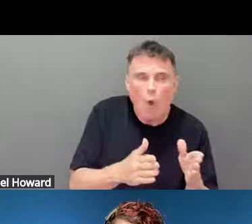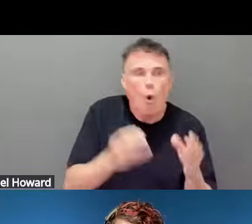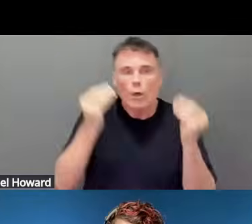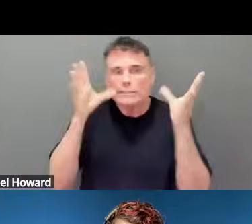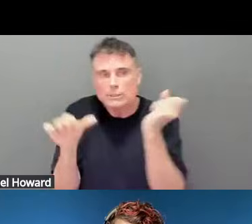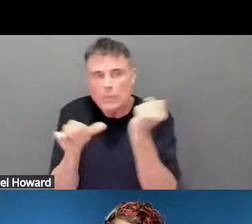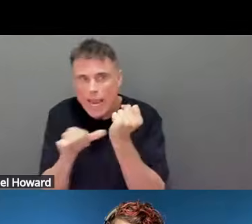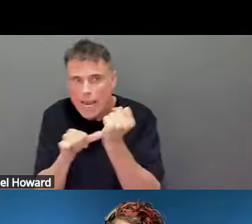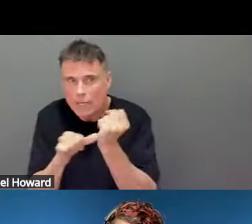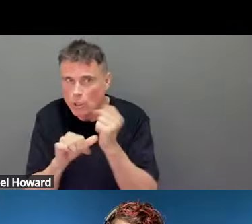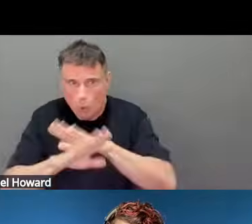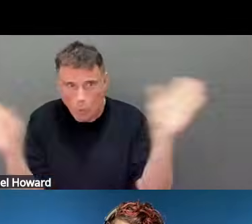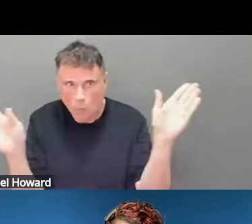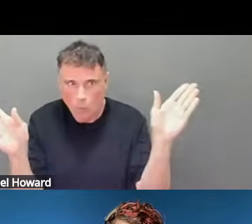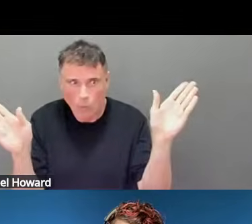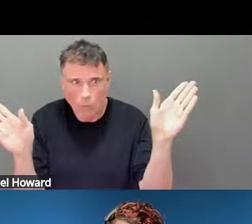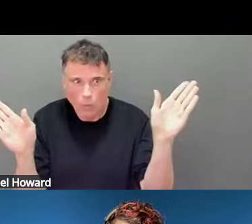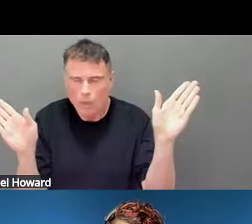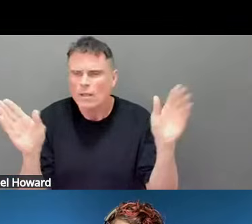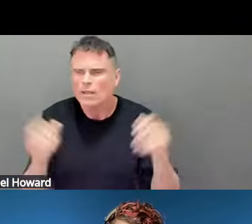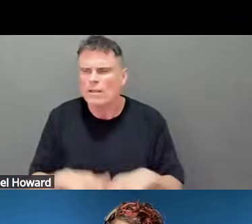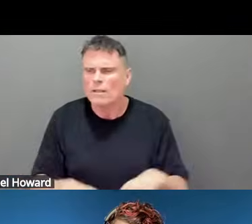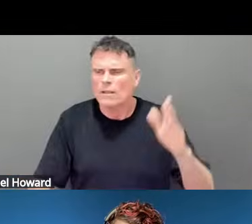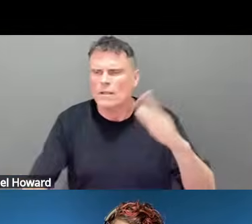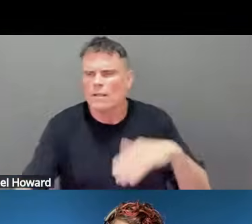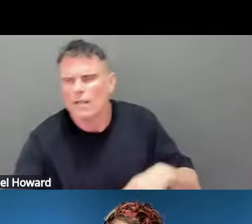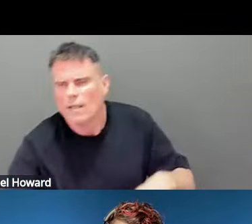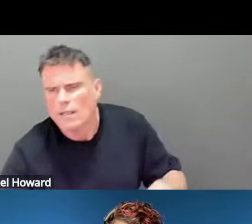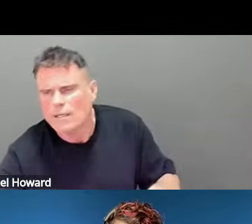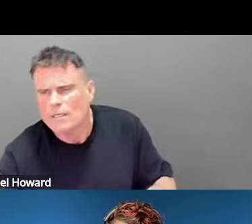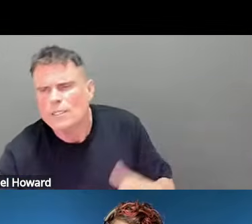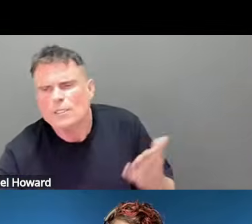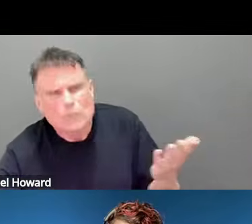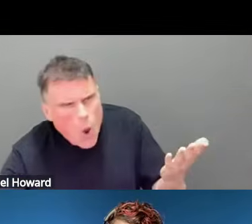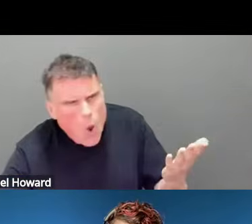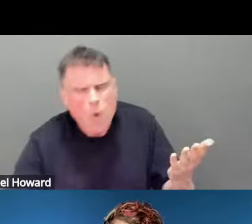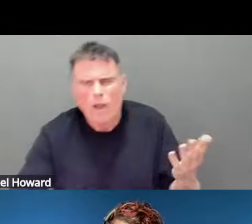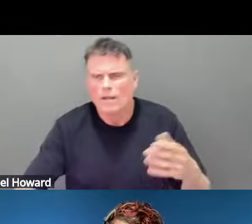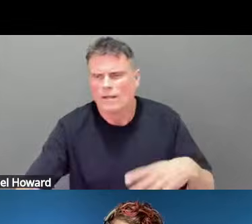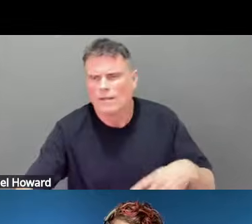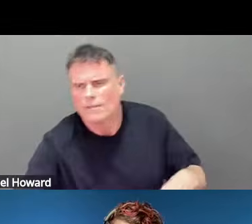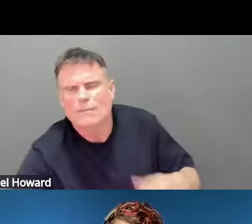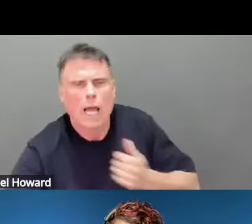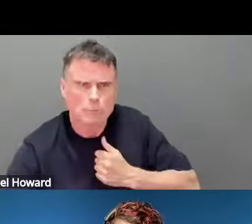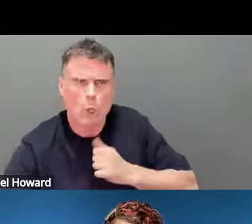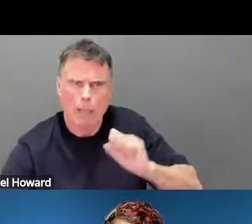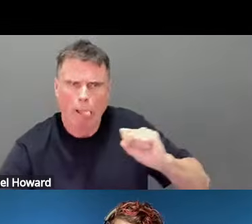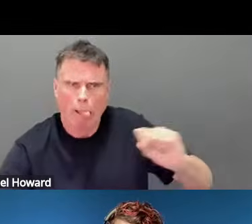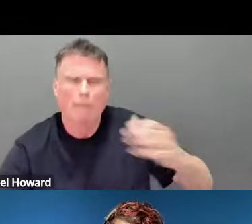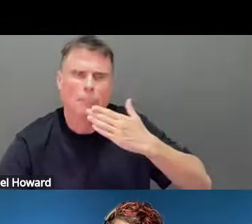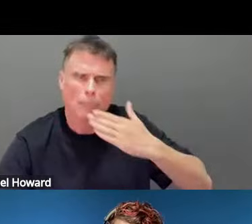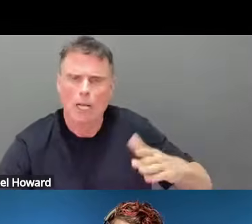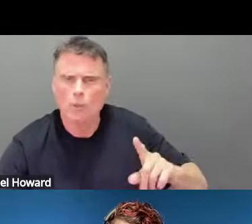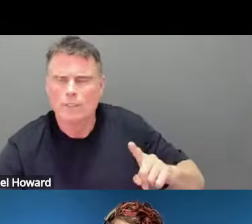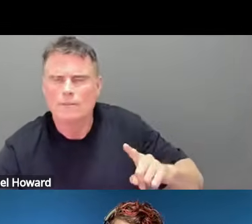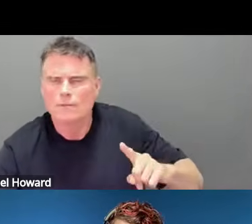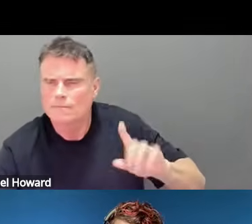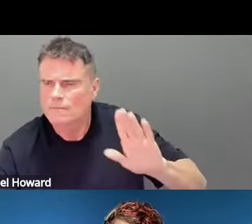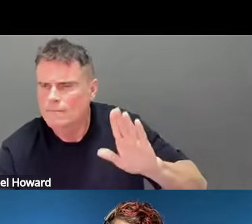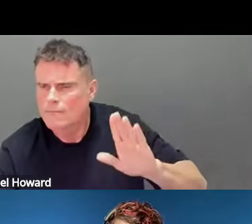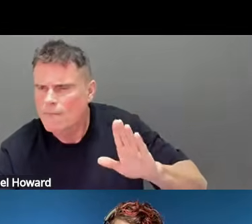It specifically says sign language interpreters. It doesn't say sign language aids. It doesn't say educational aids. It says sign language